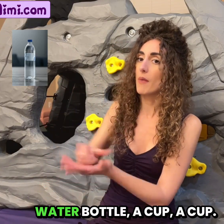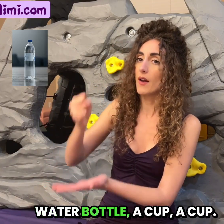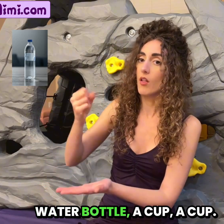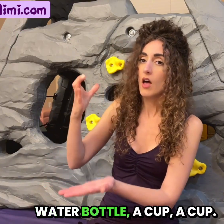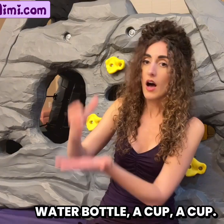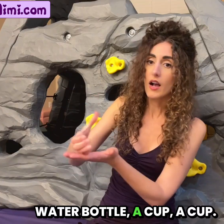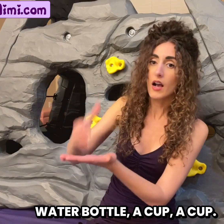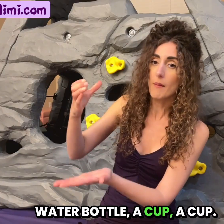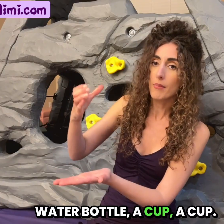bottle. A cup.